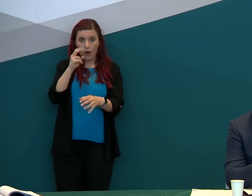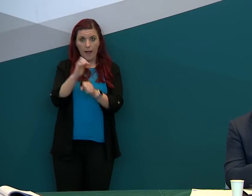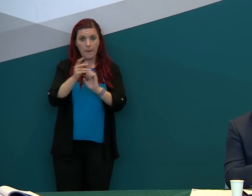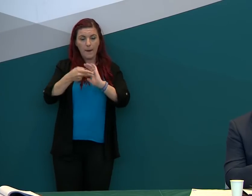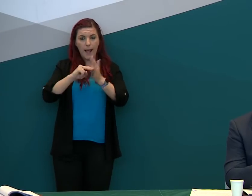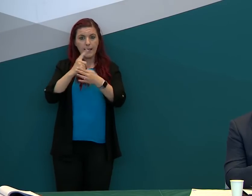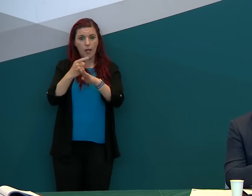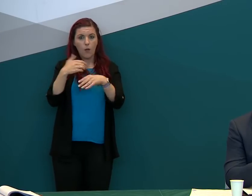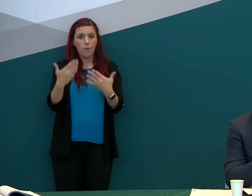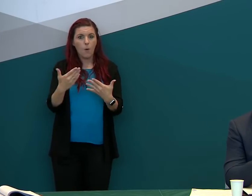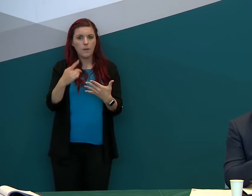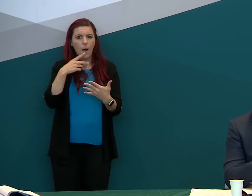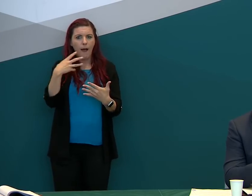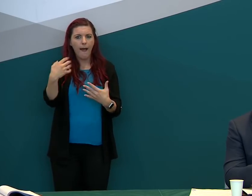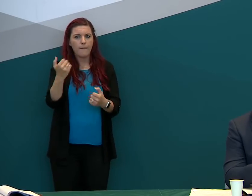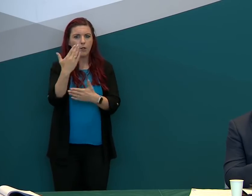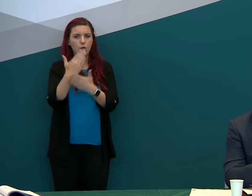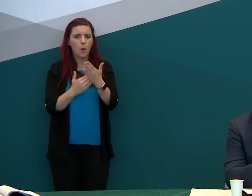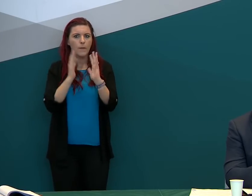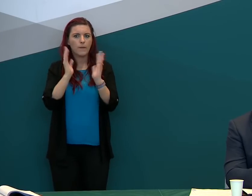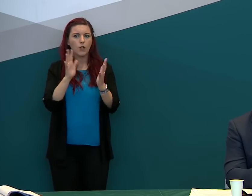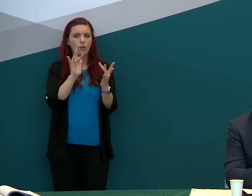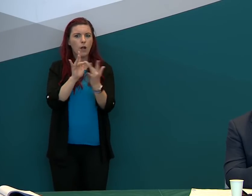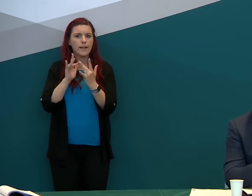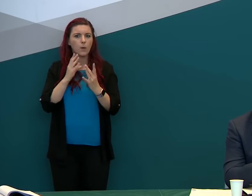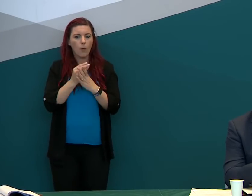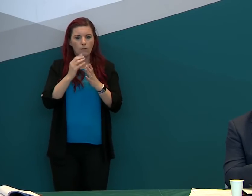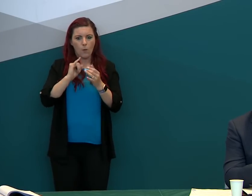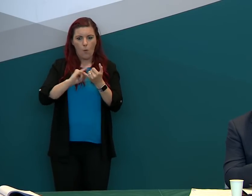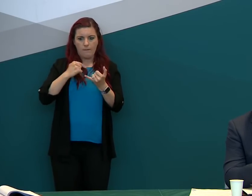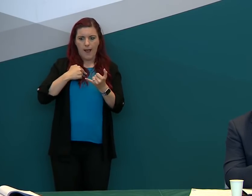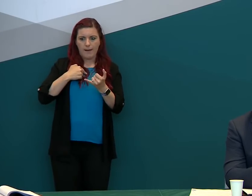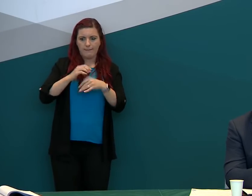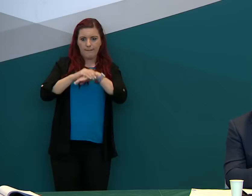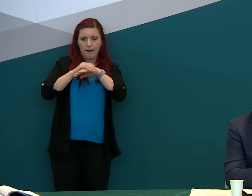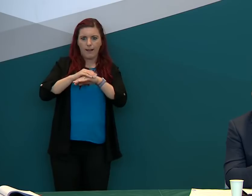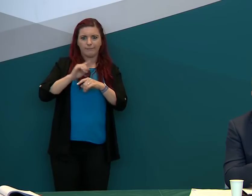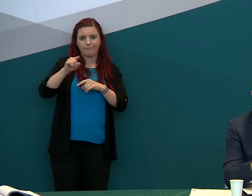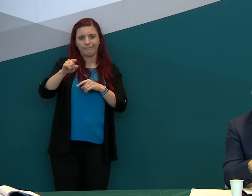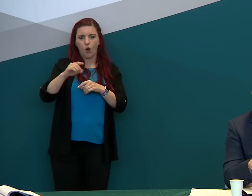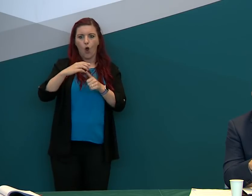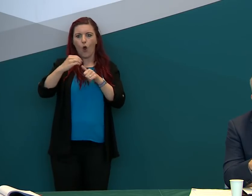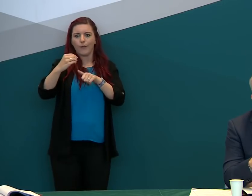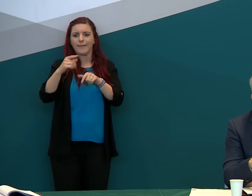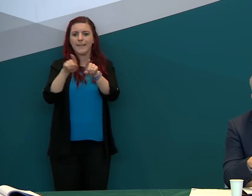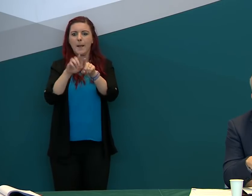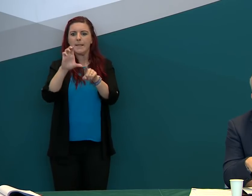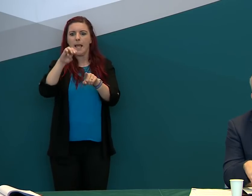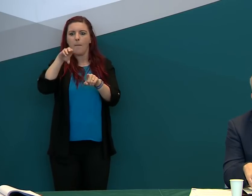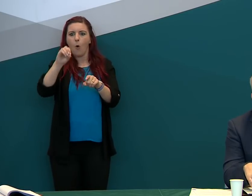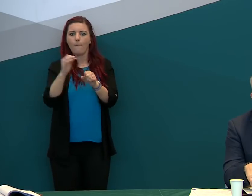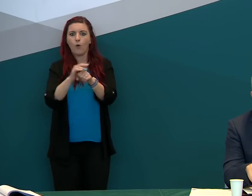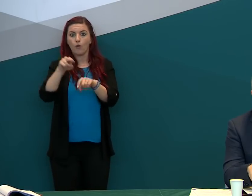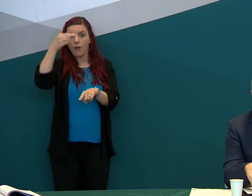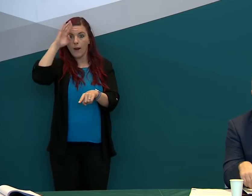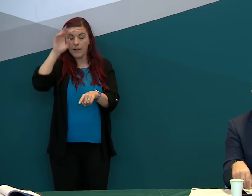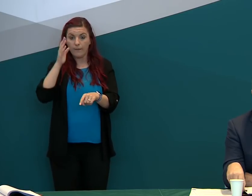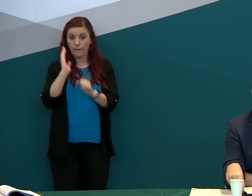I've had some contact with my counterpart in Northern Ireland. We'll be giving consideration to that over the course of this